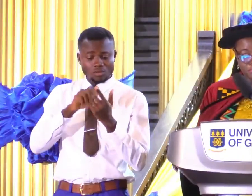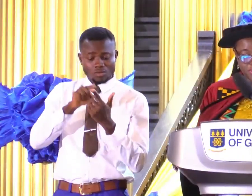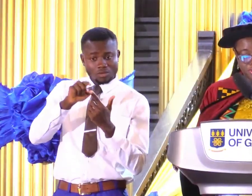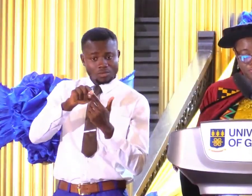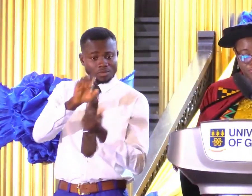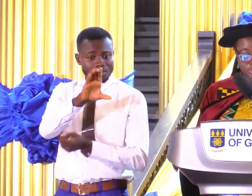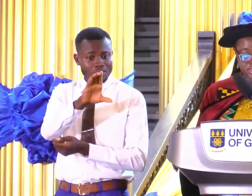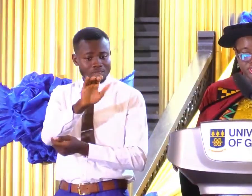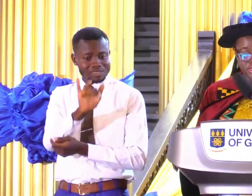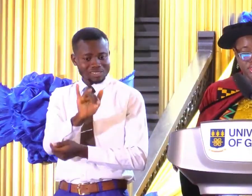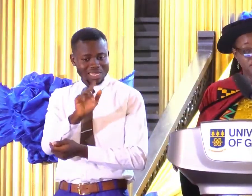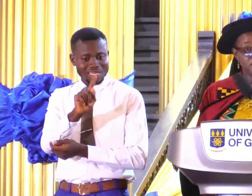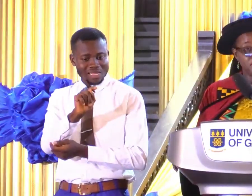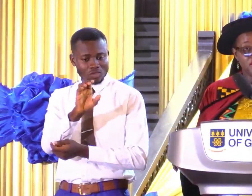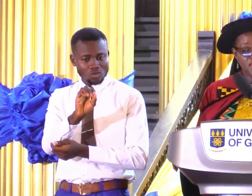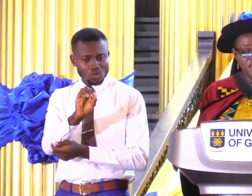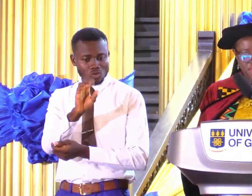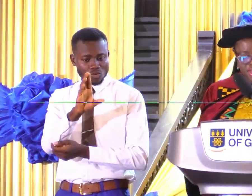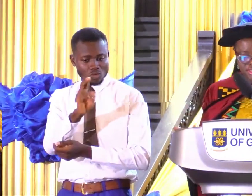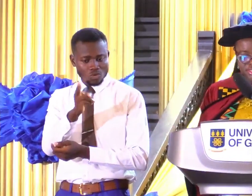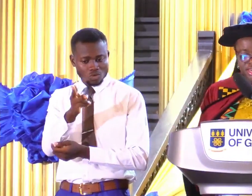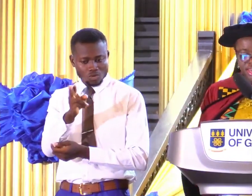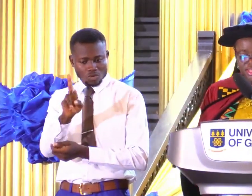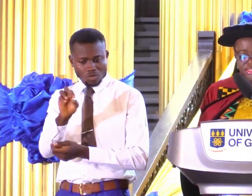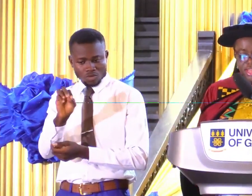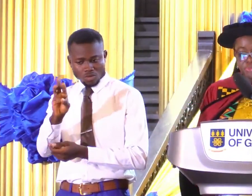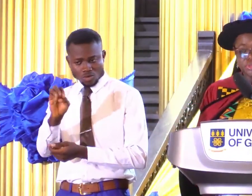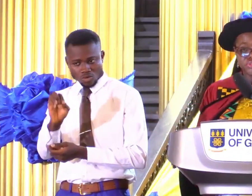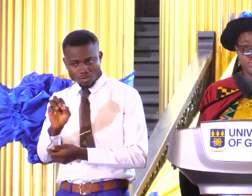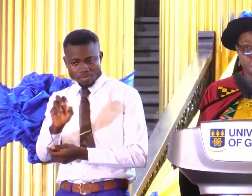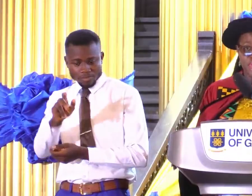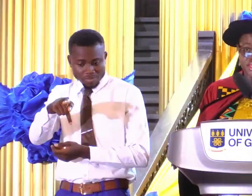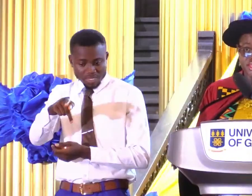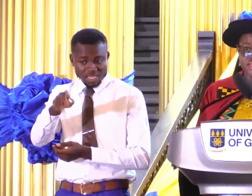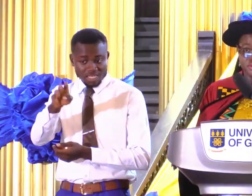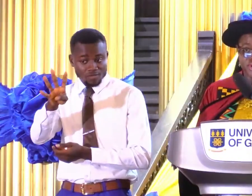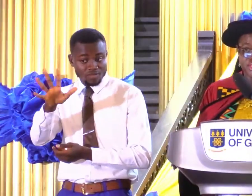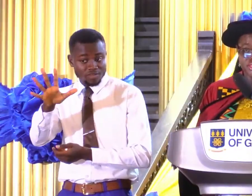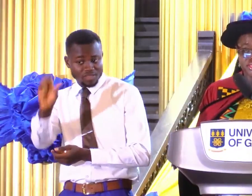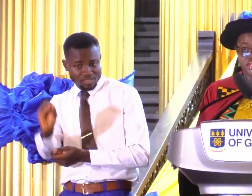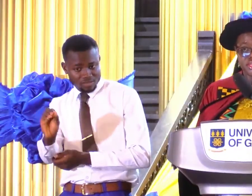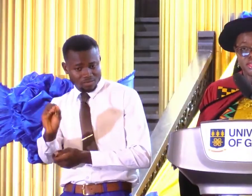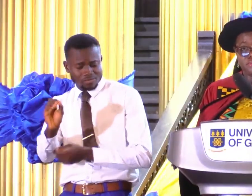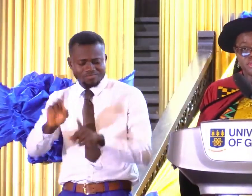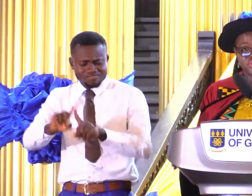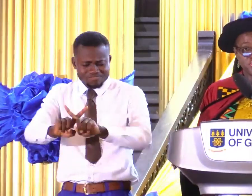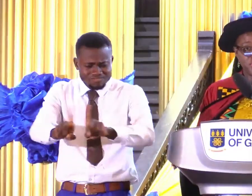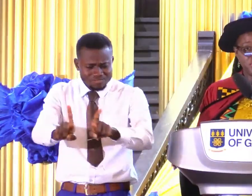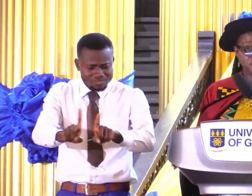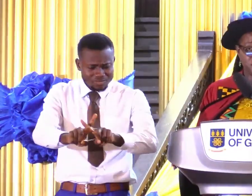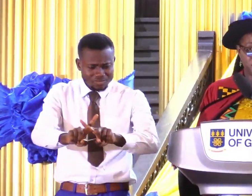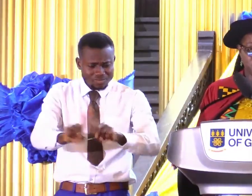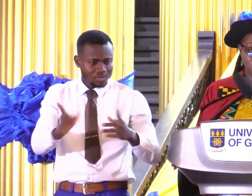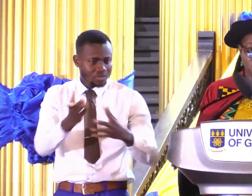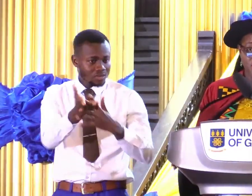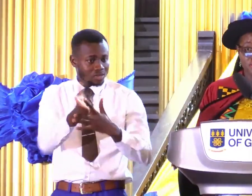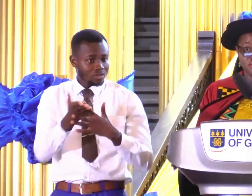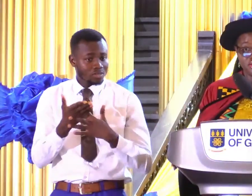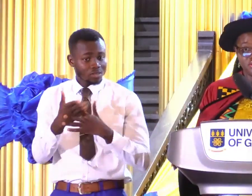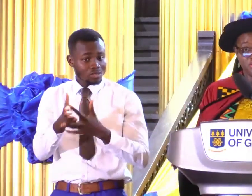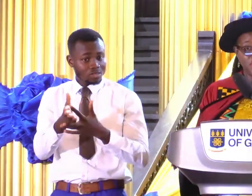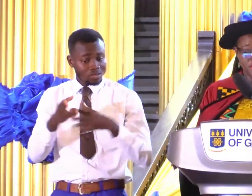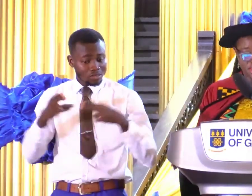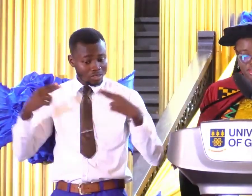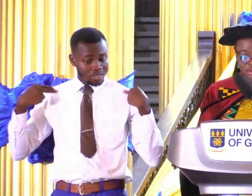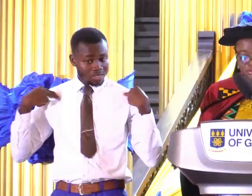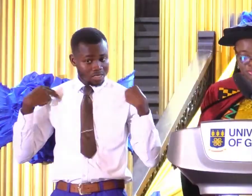cytochrome P40, and that it's an enzyme which would make the difference between curing